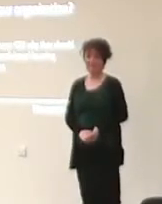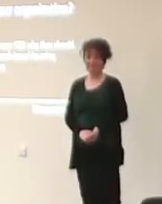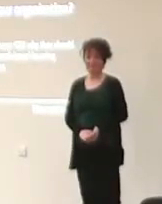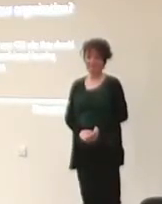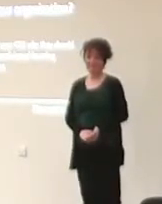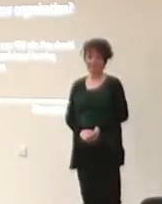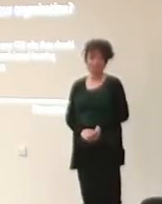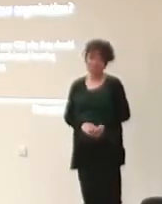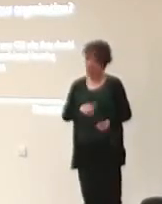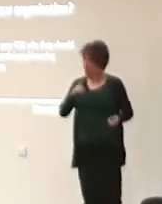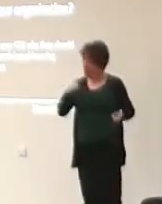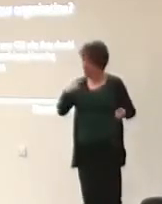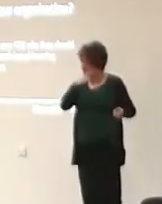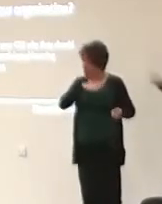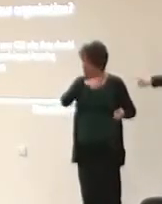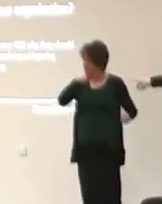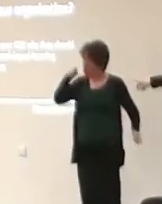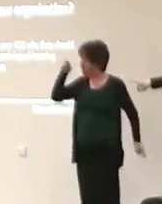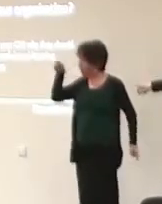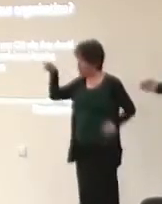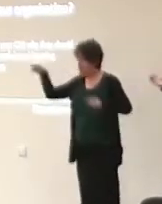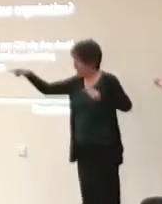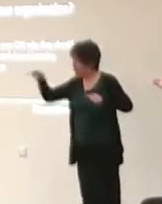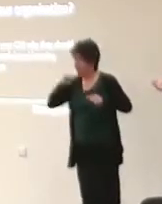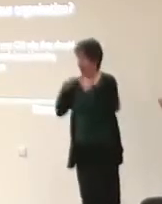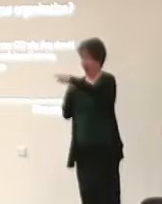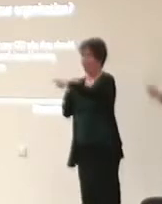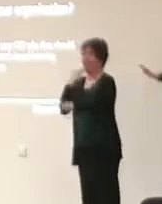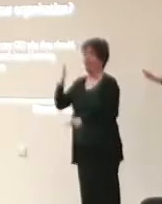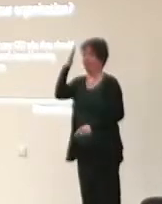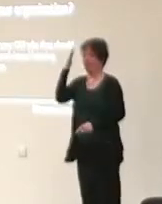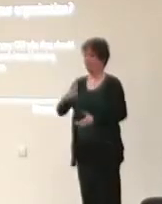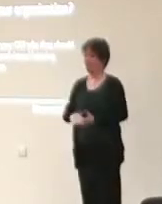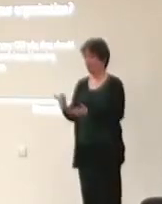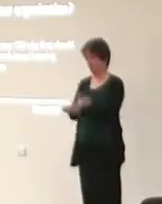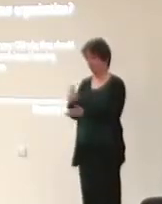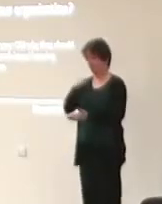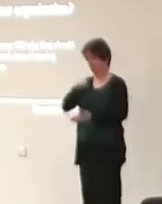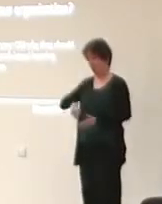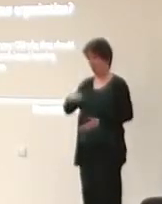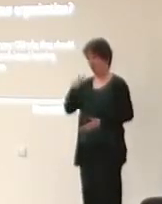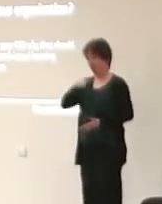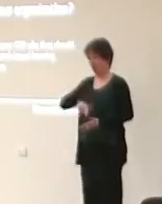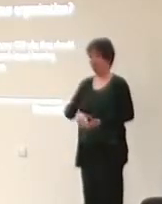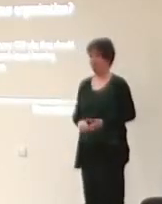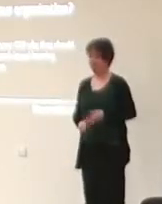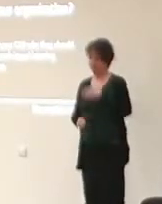Don't make me pick on you. I'm looking in this direction. There we go. Thank you very much. You've been saved for the moment.